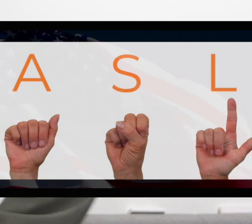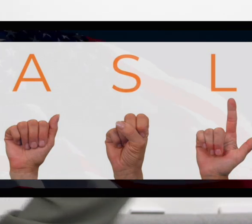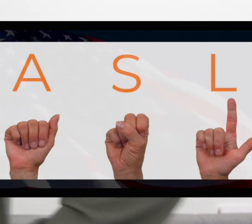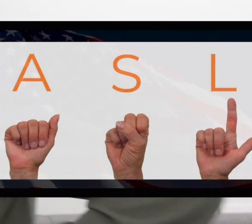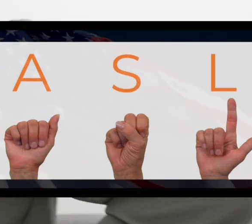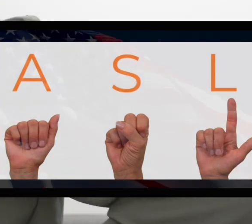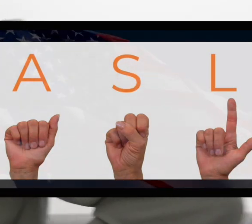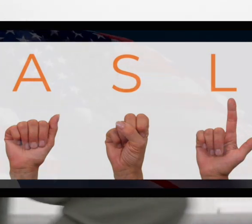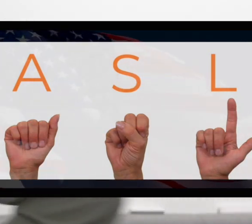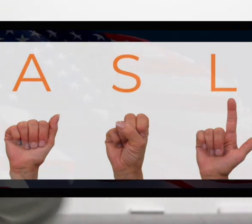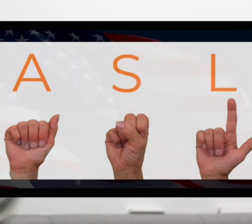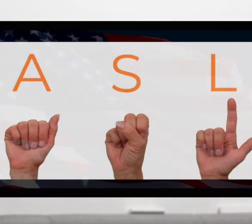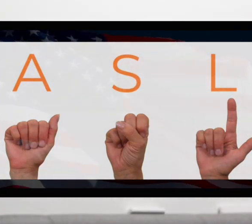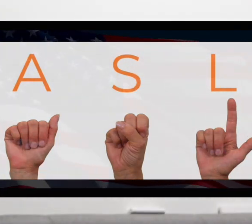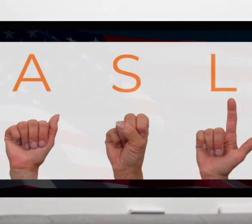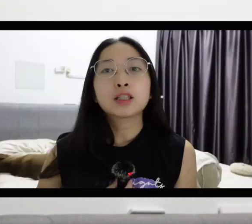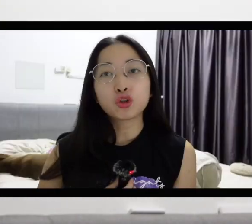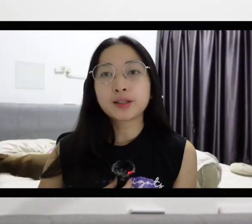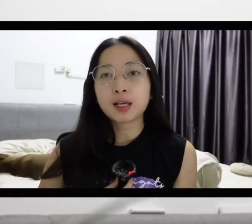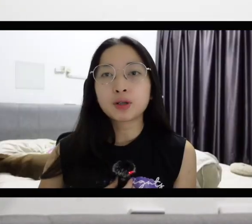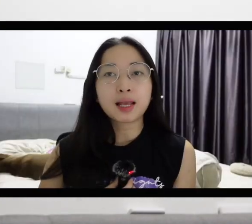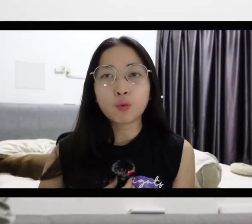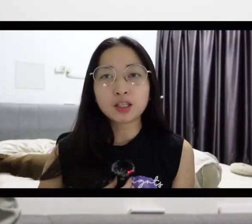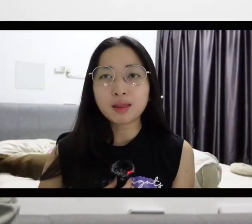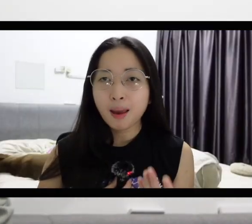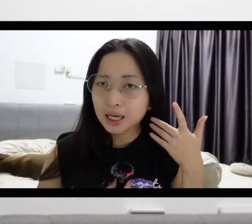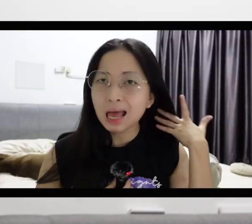Did you eat? God, you're so fat.